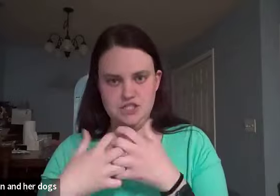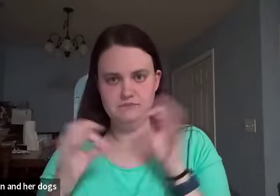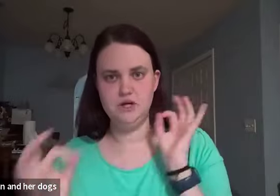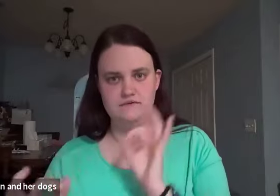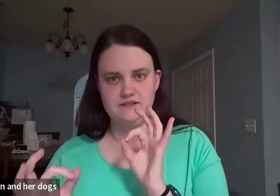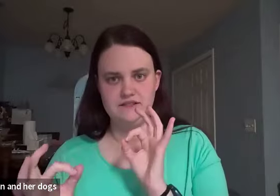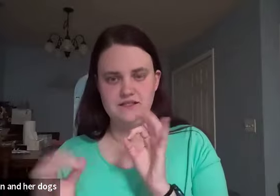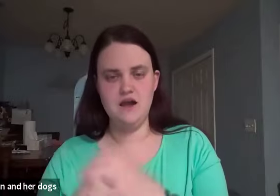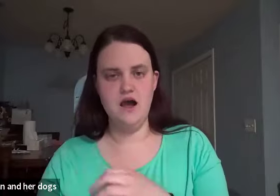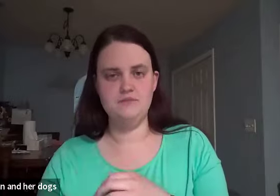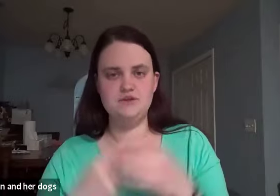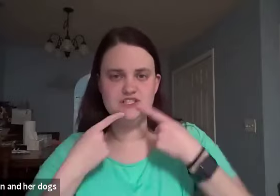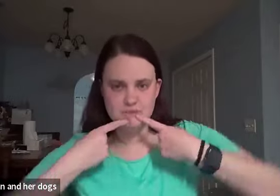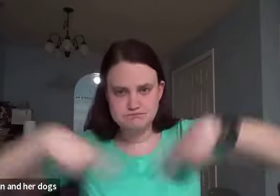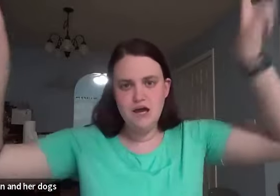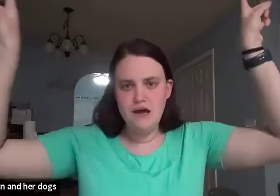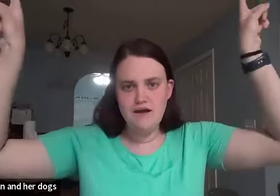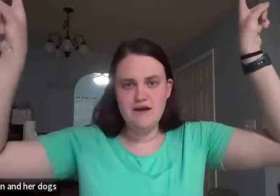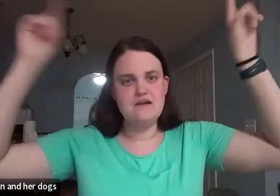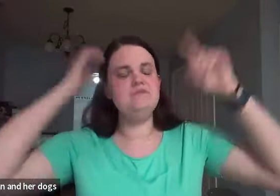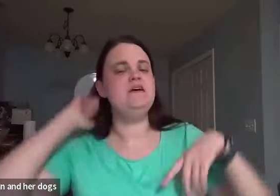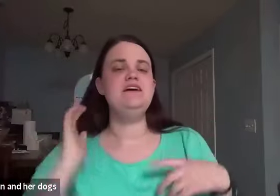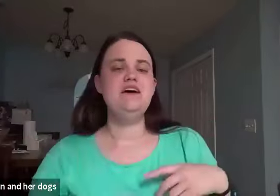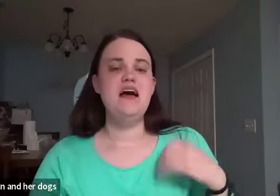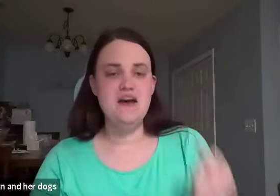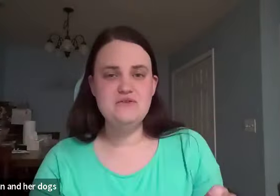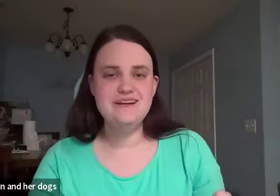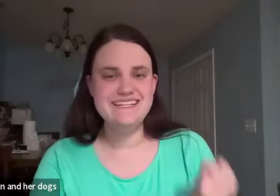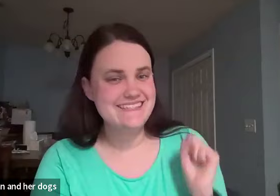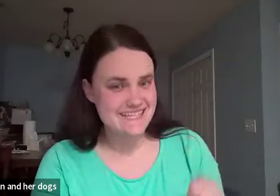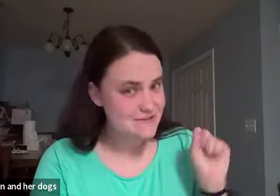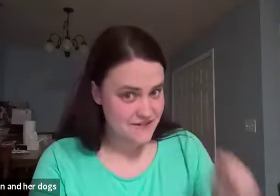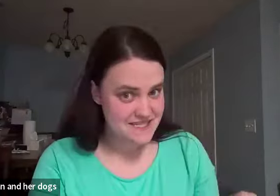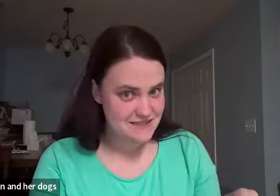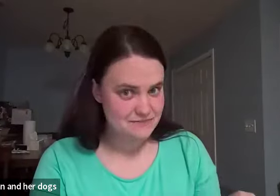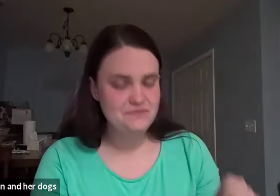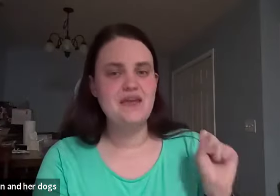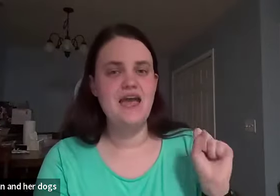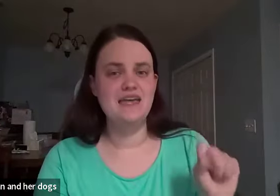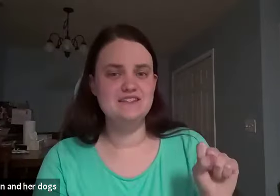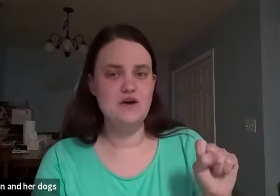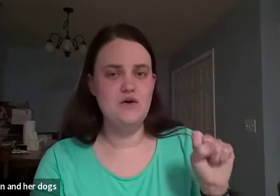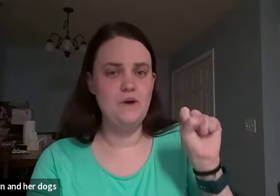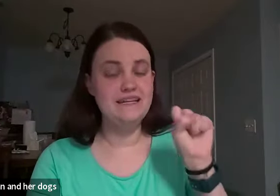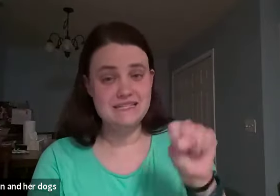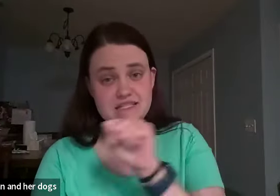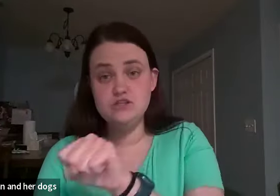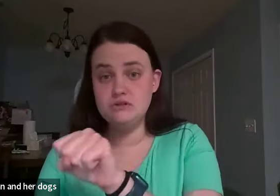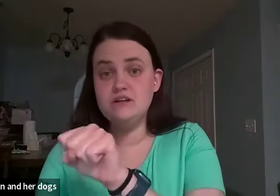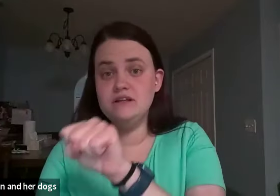matching perfectly. So it's just like pa. Another one is kiss fist. And so what it is you're literally